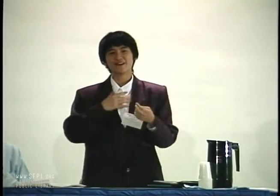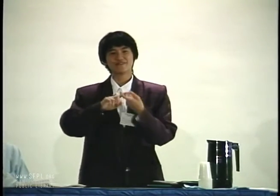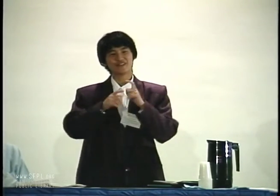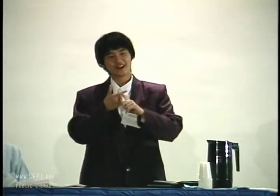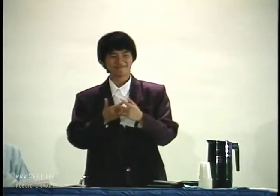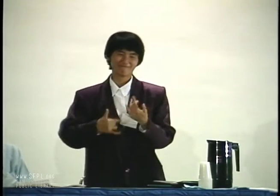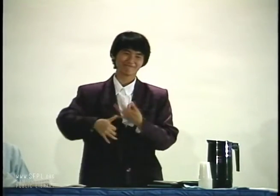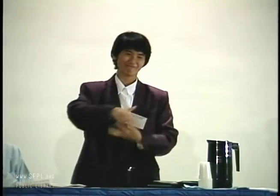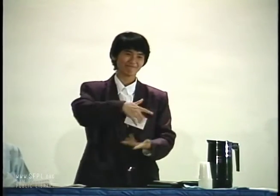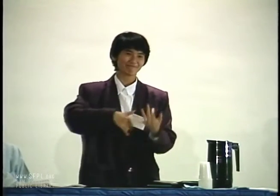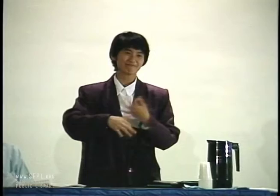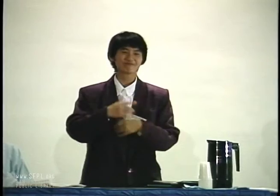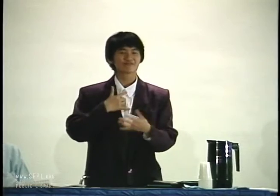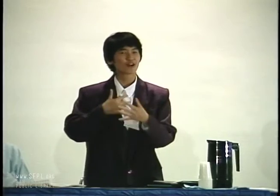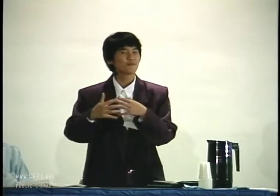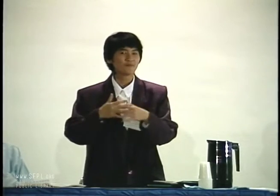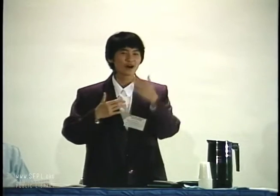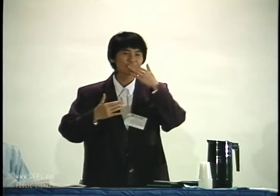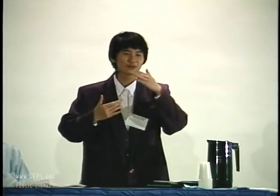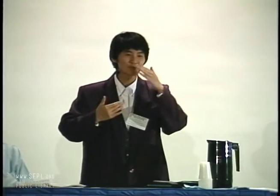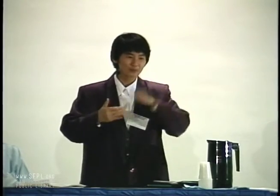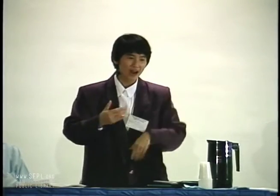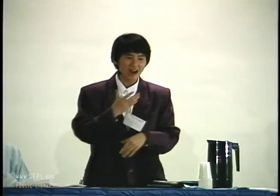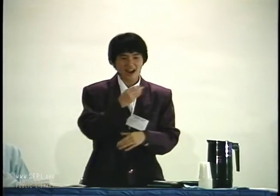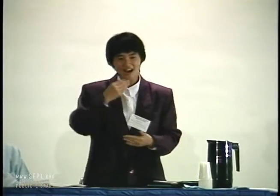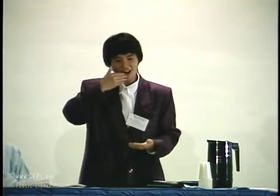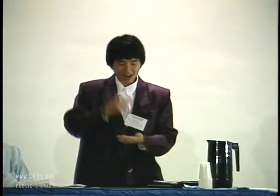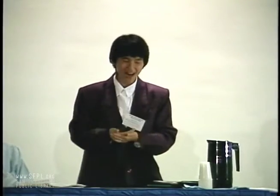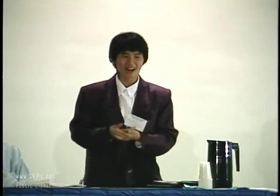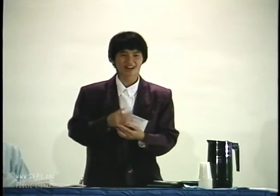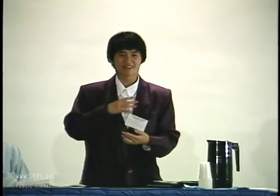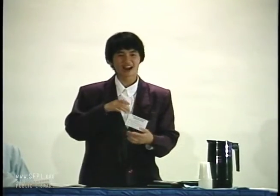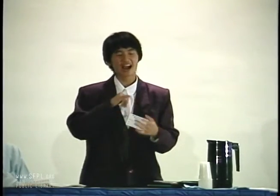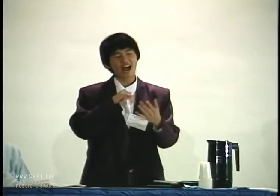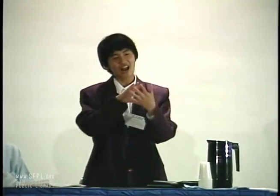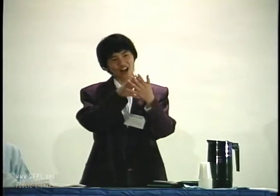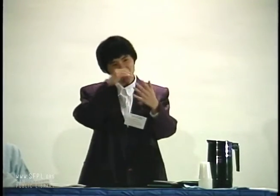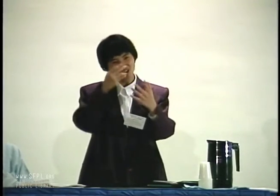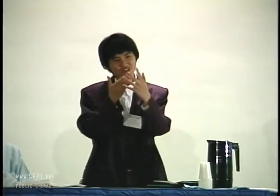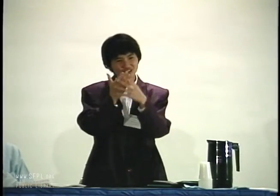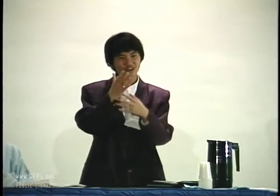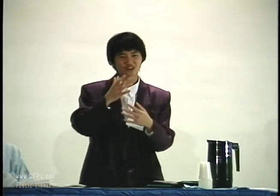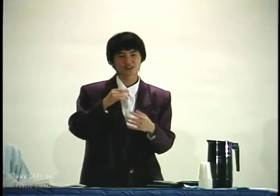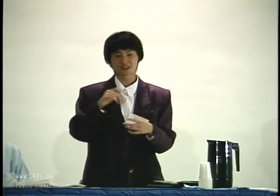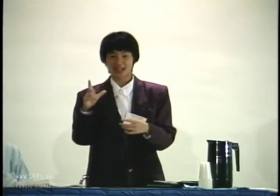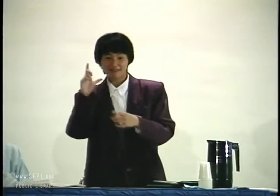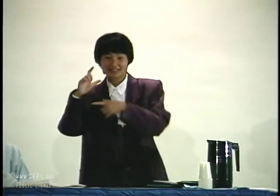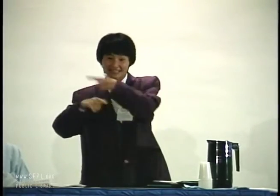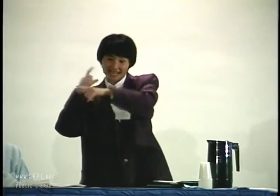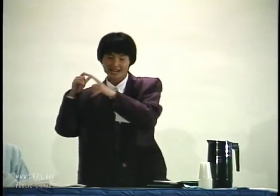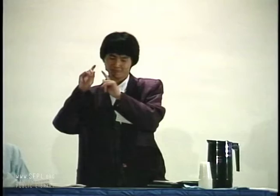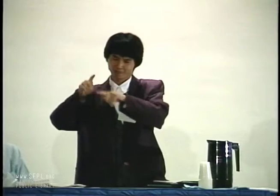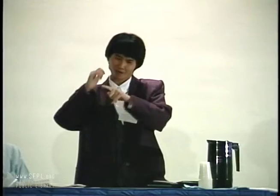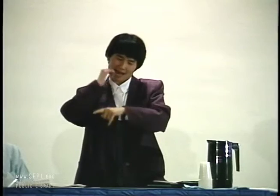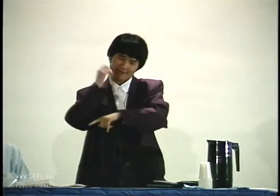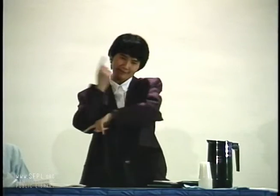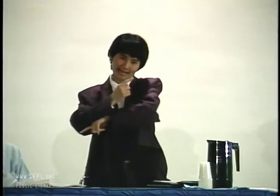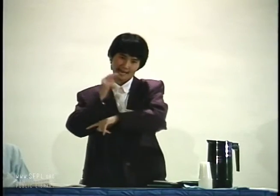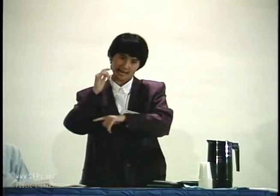So it was pretty nice to have friends in that class. You know, there were some good things and some bad things, but I learned through it. And I